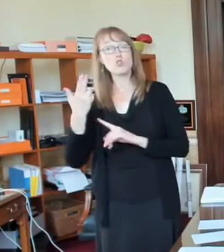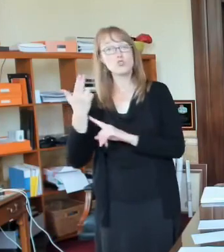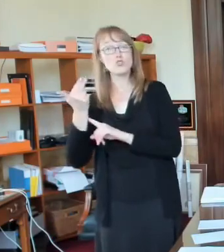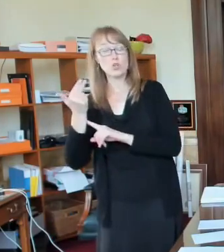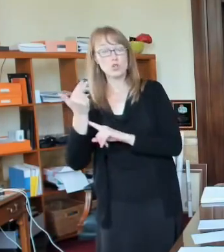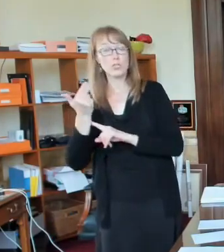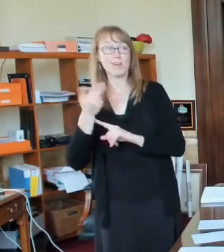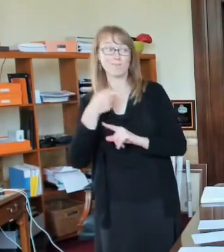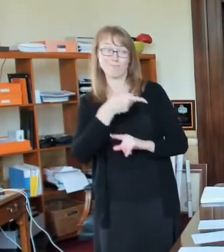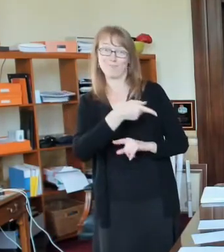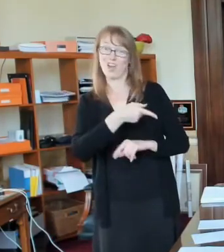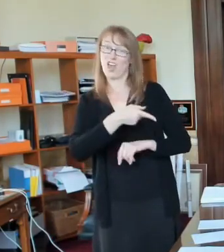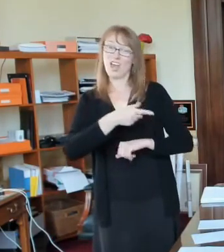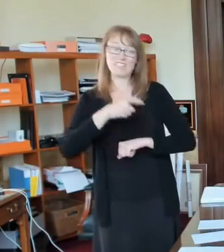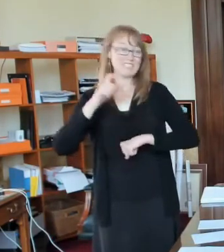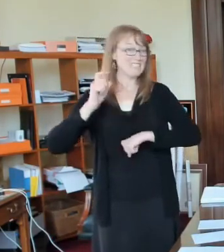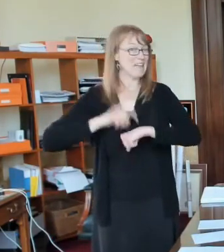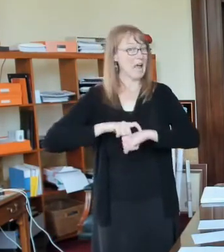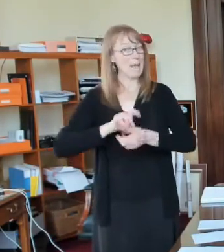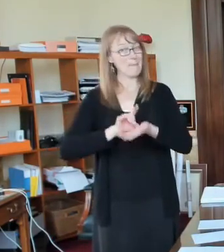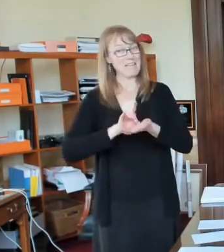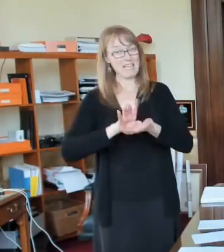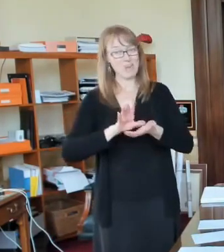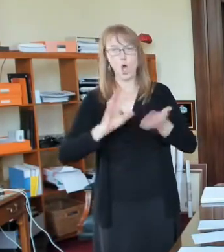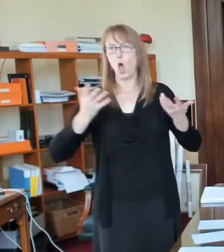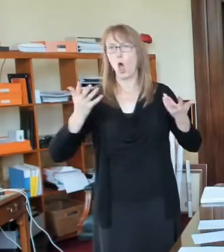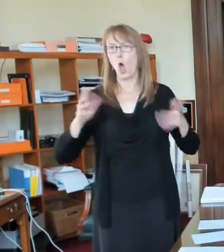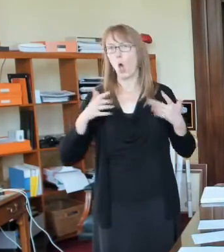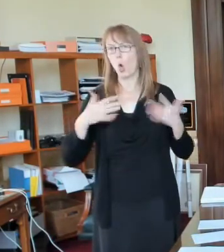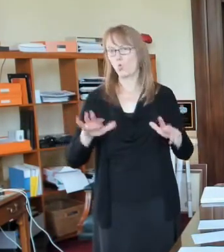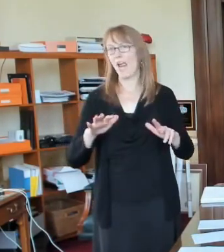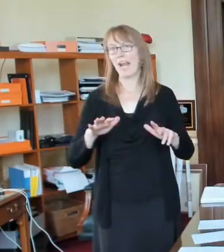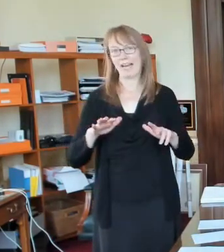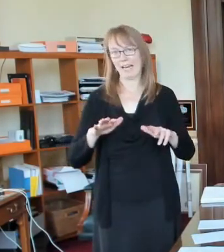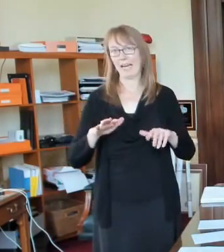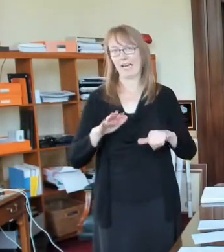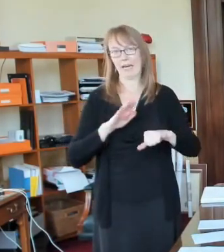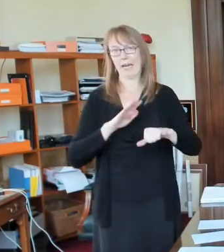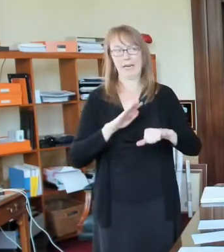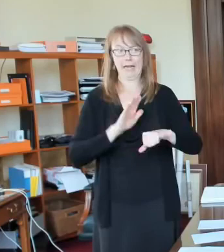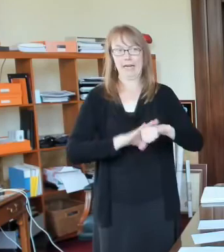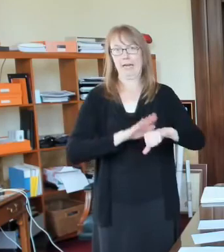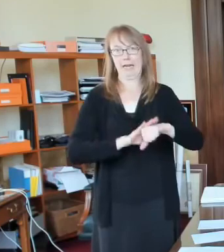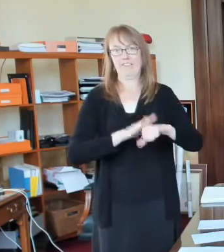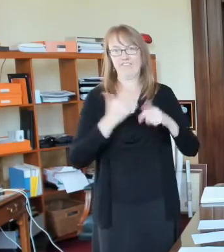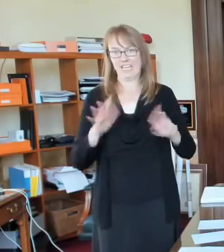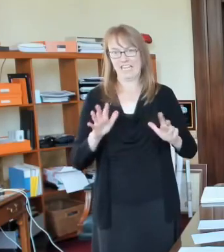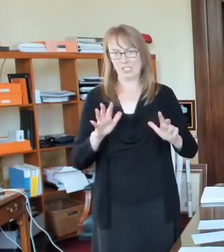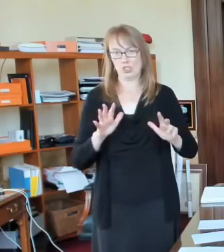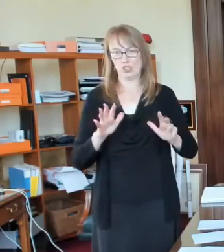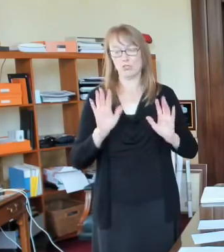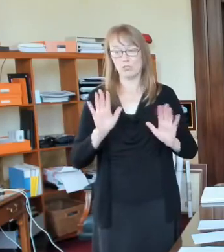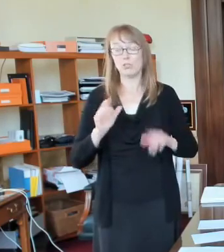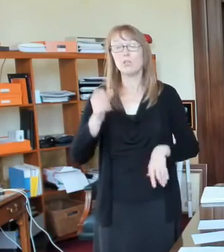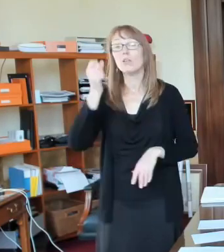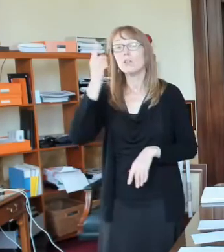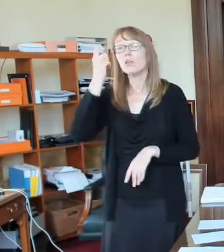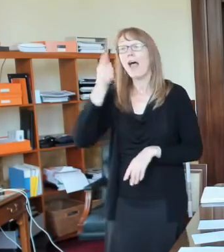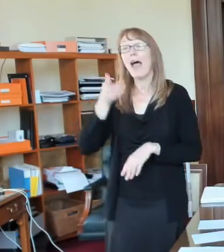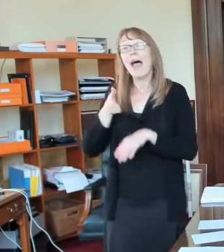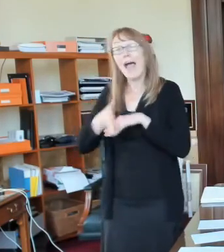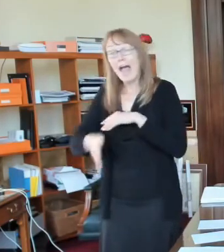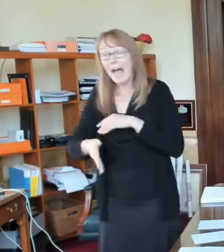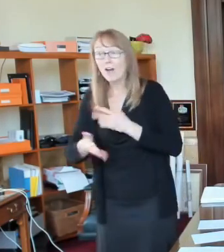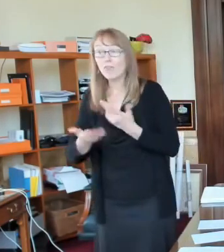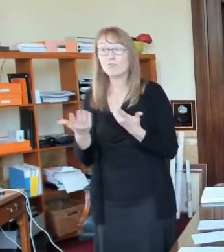Now, beginning today, tomorrow, folks that are in an eviction status who haven't been paying their rent